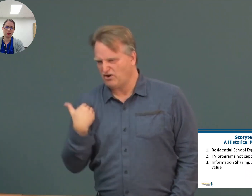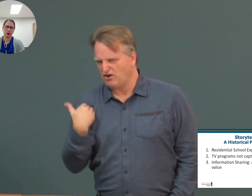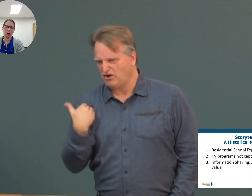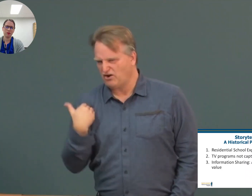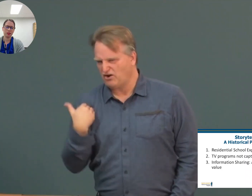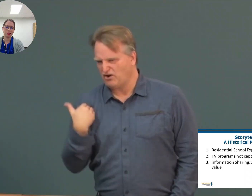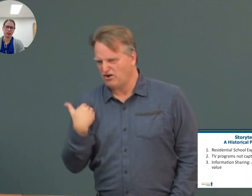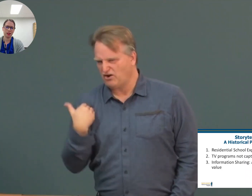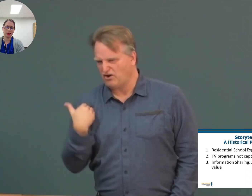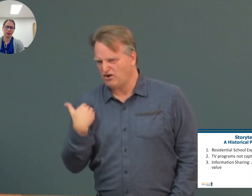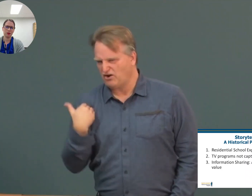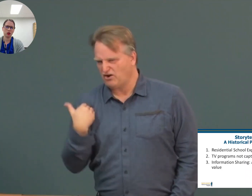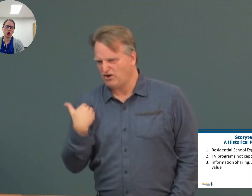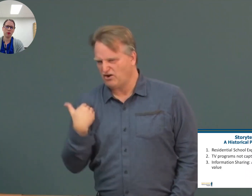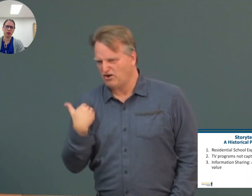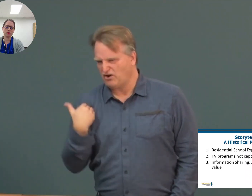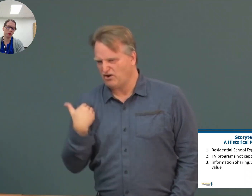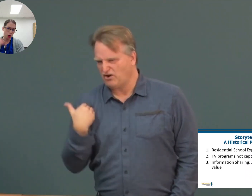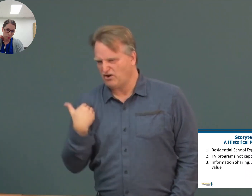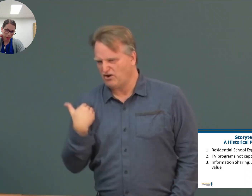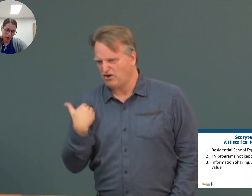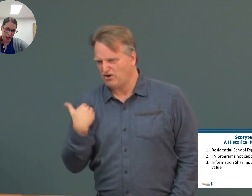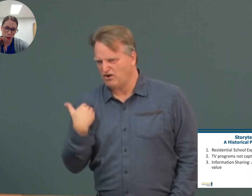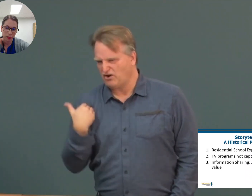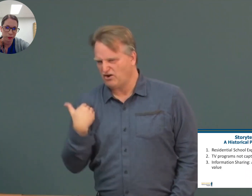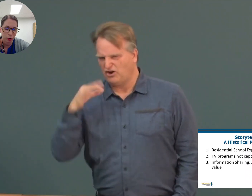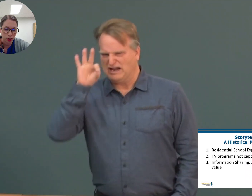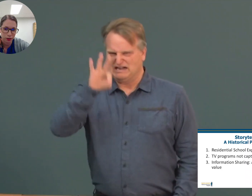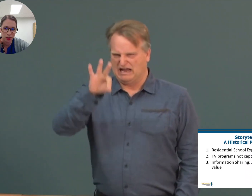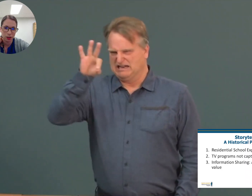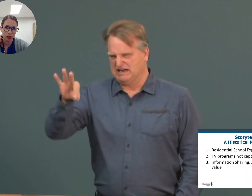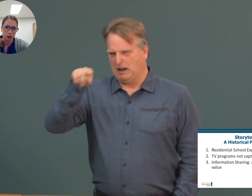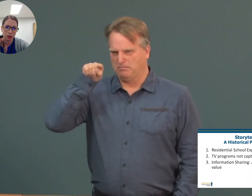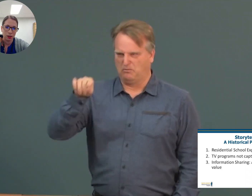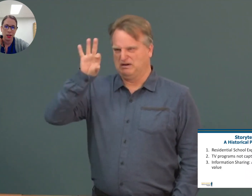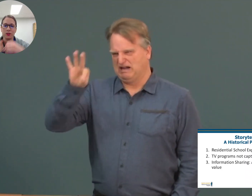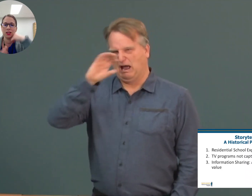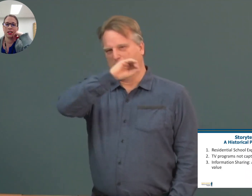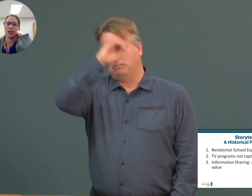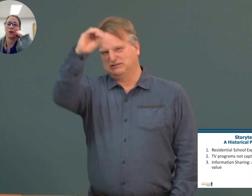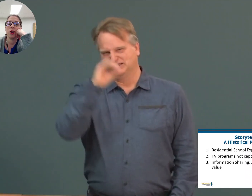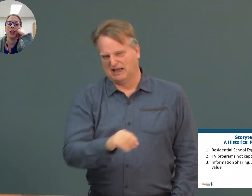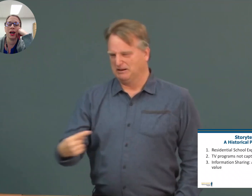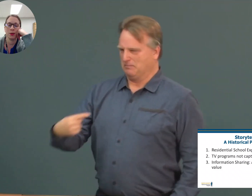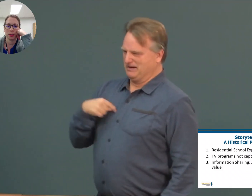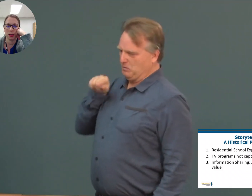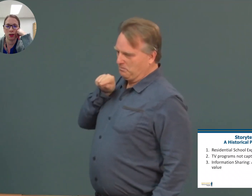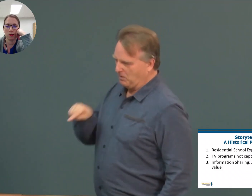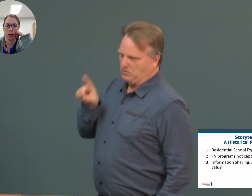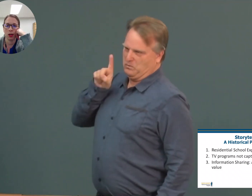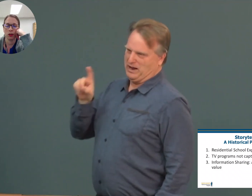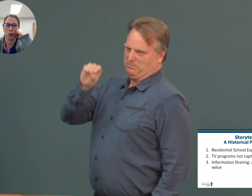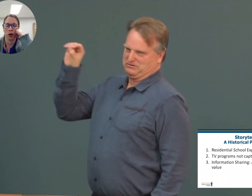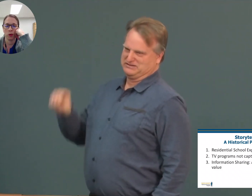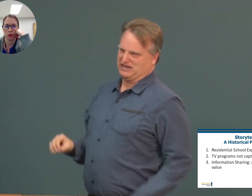Now, obviously, I say to them, it's all my ex-wife's fault. It was 99.9% her fault and only 0.1%